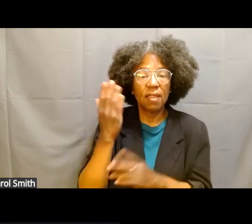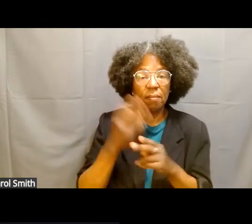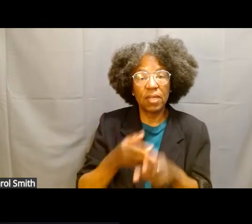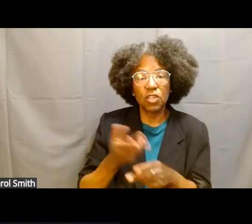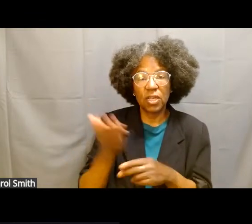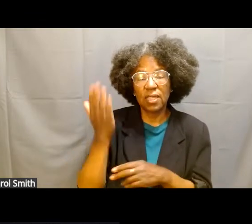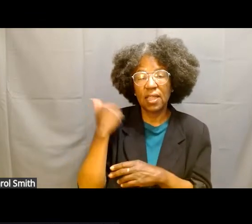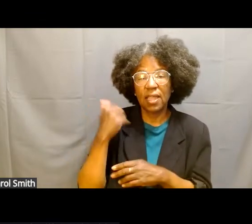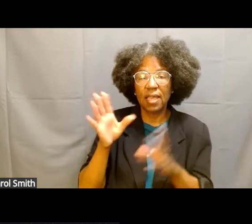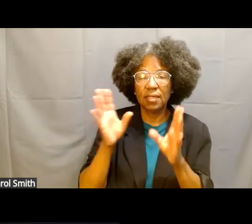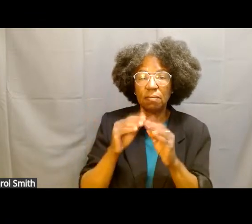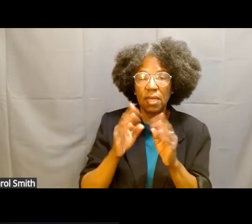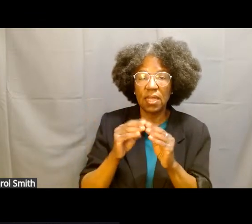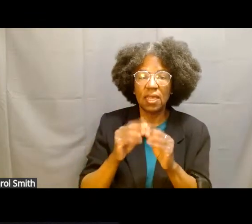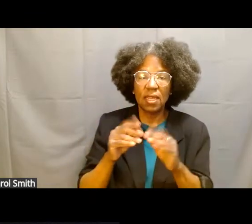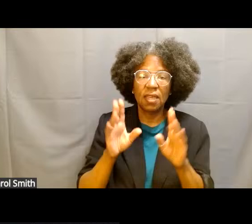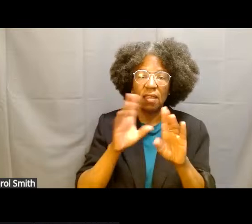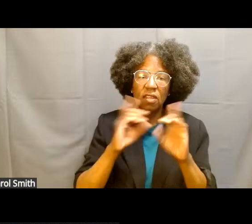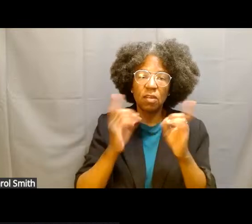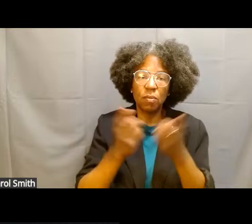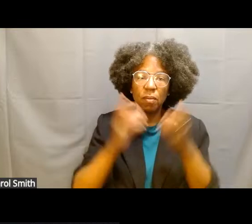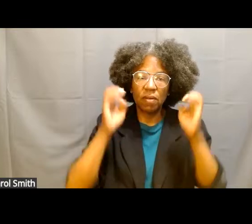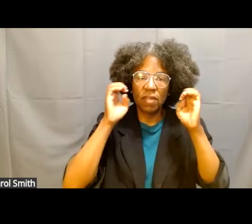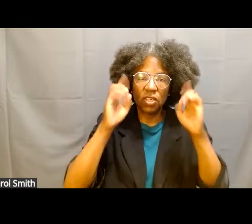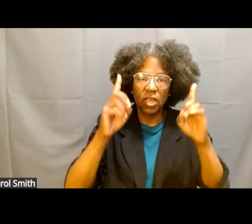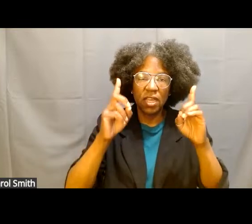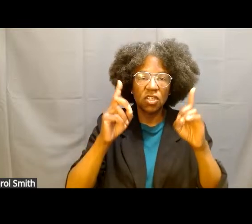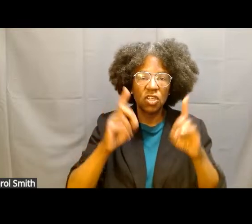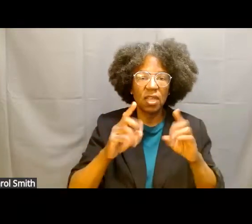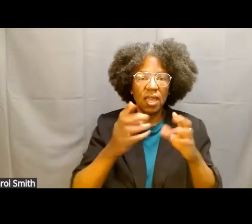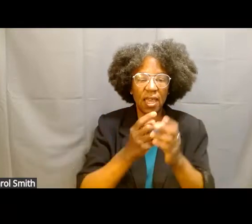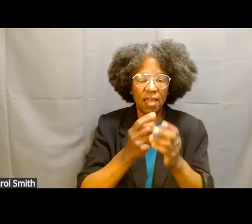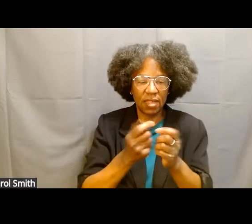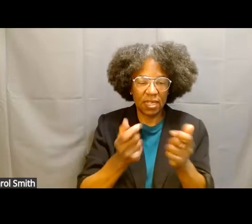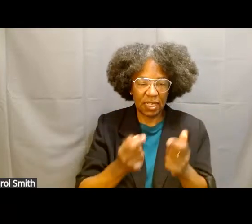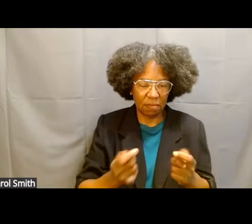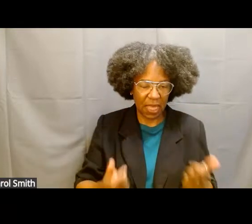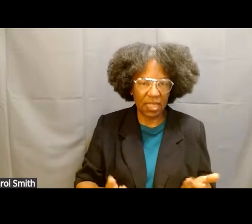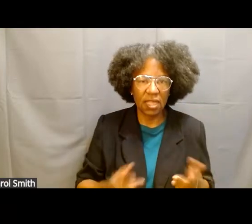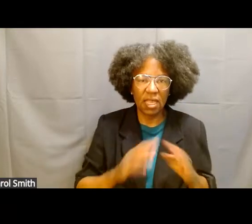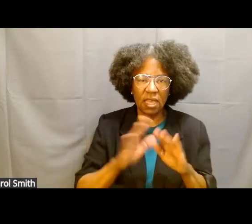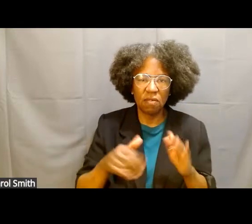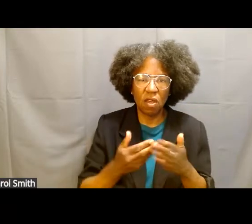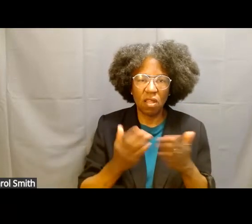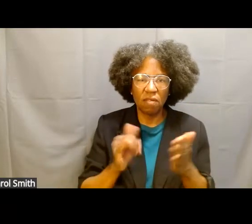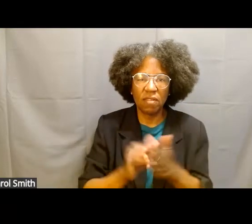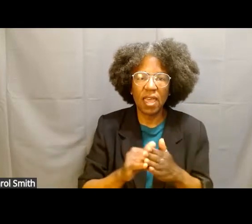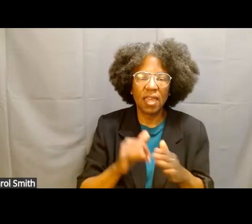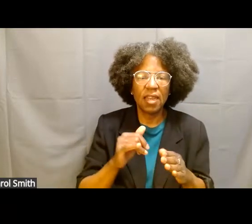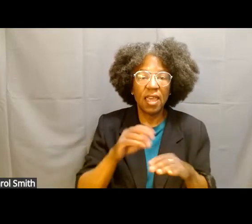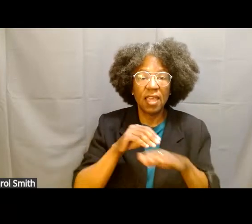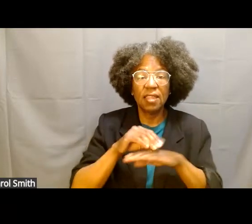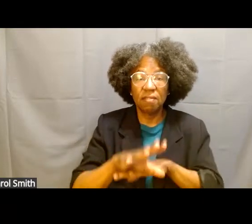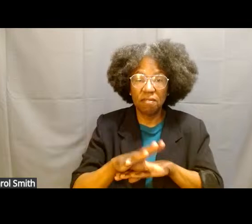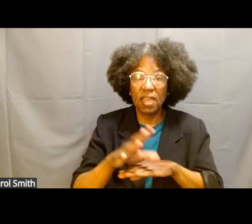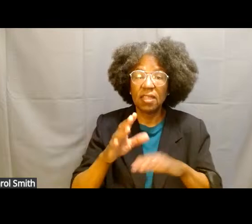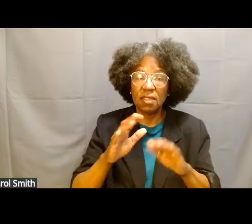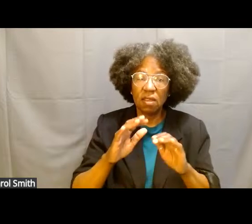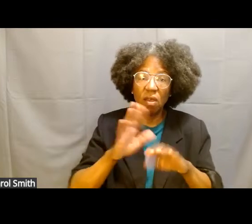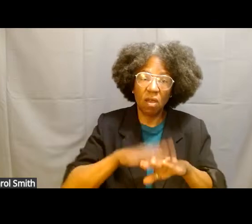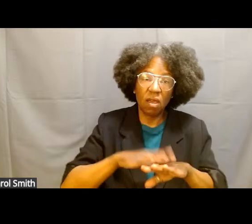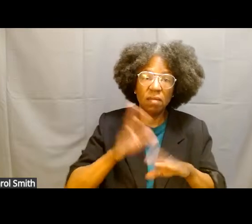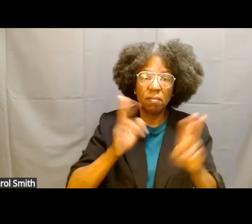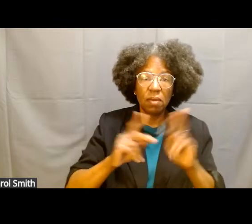of Education and the dismantling of all of that and the effect of people with disabilities in the